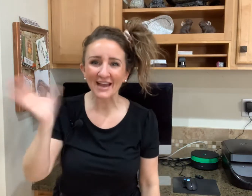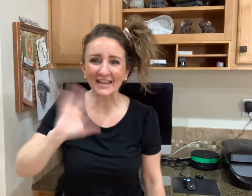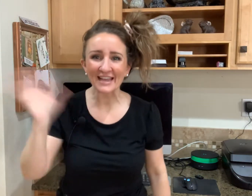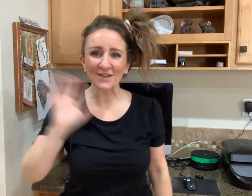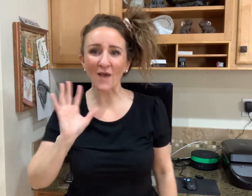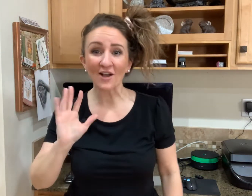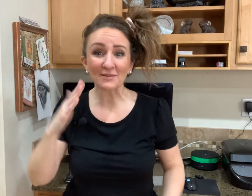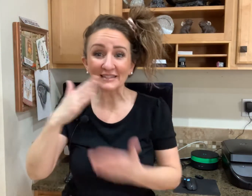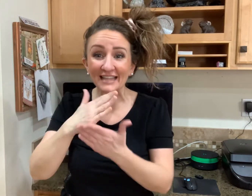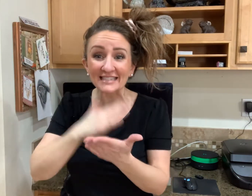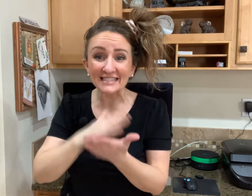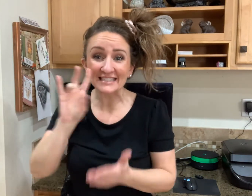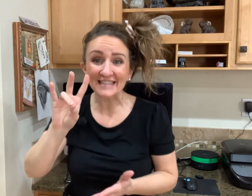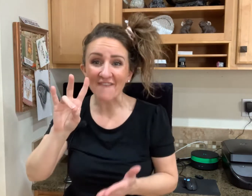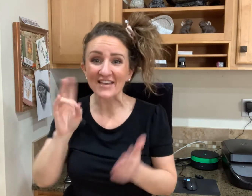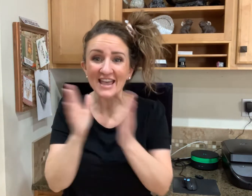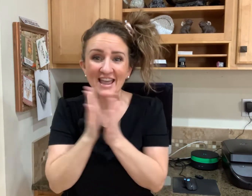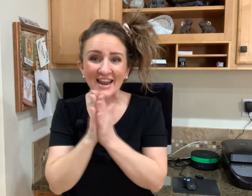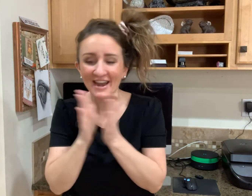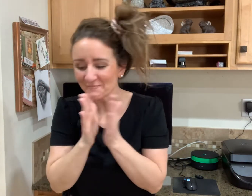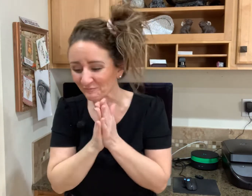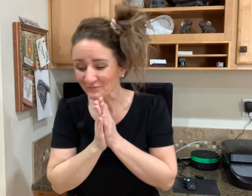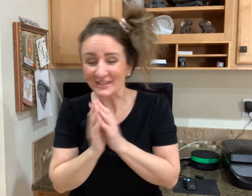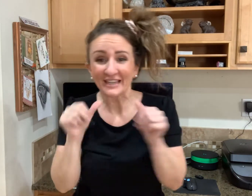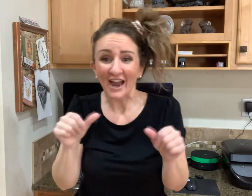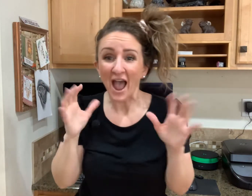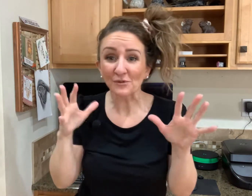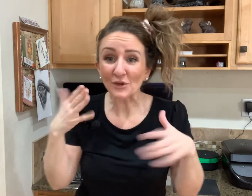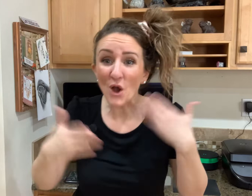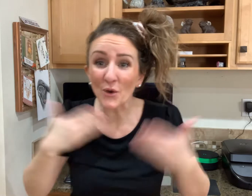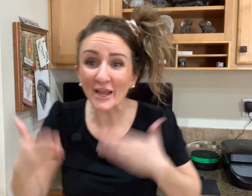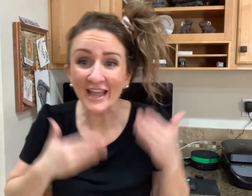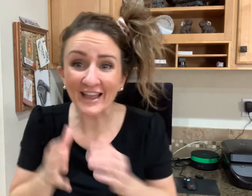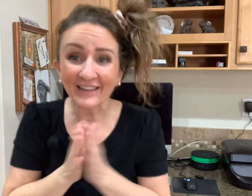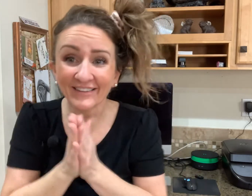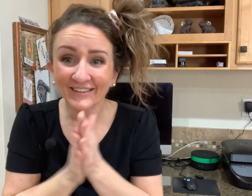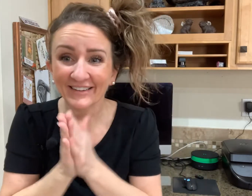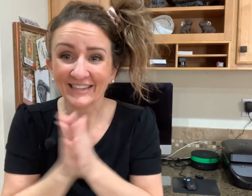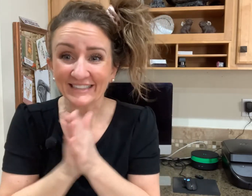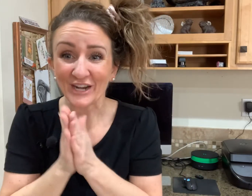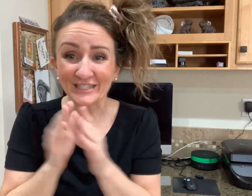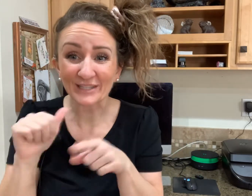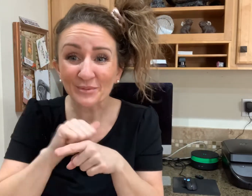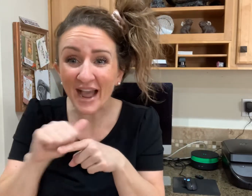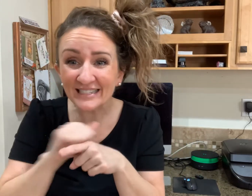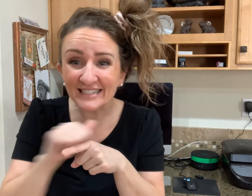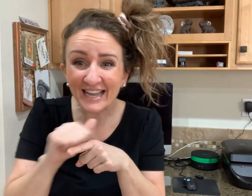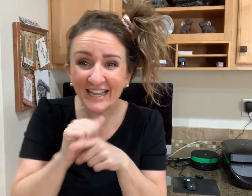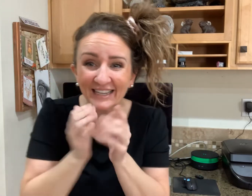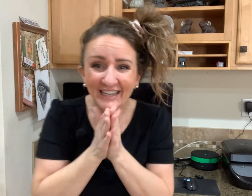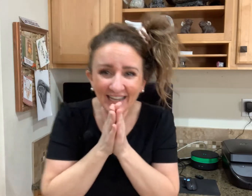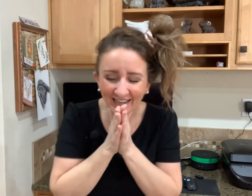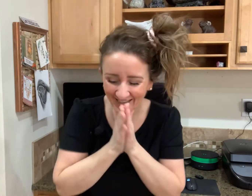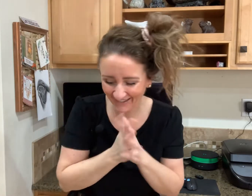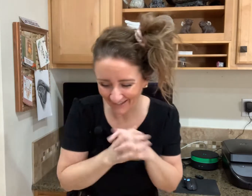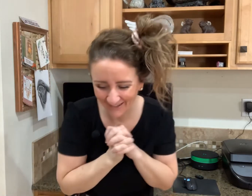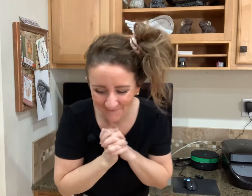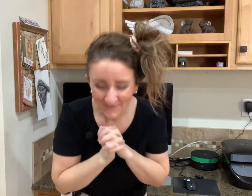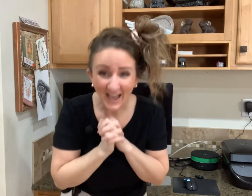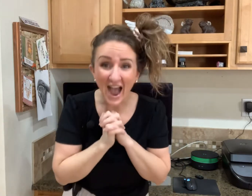everybody. Welcome to lesson 7. How's it going? Are you still practicing? I know